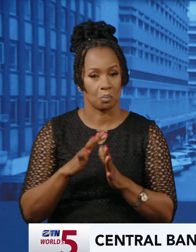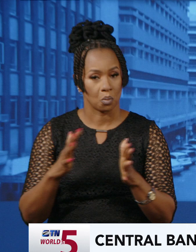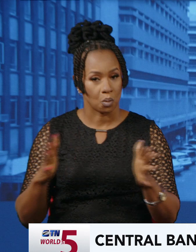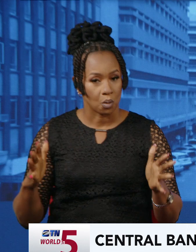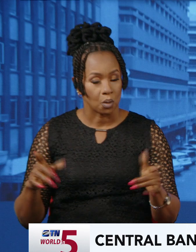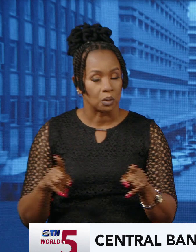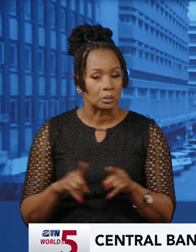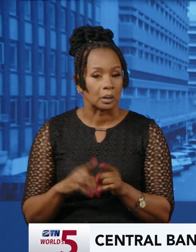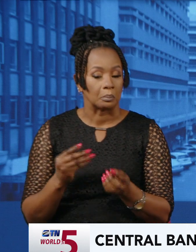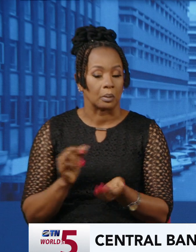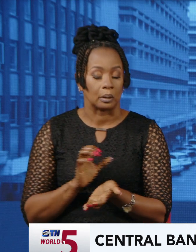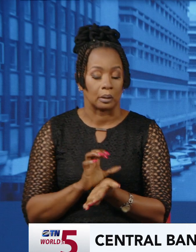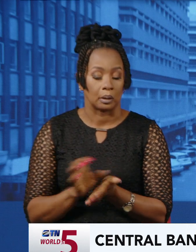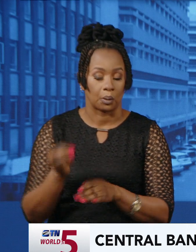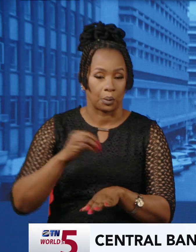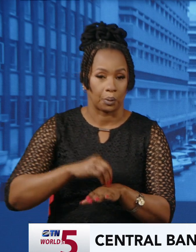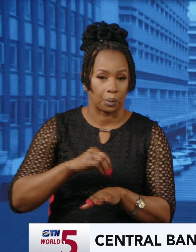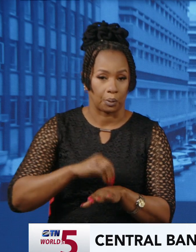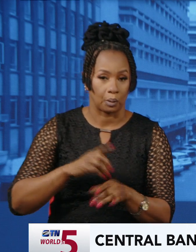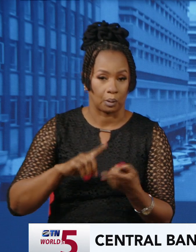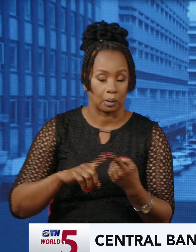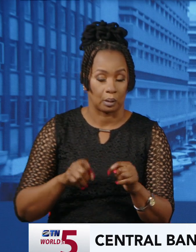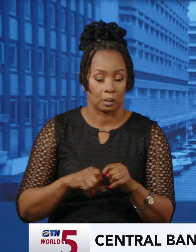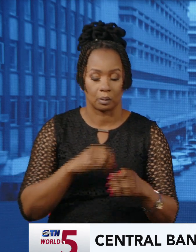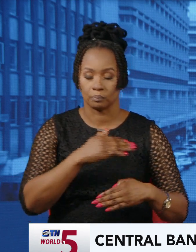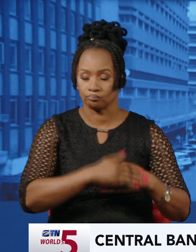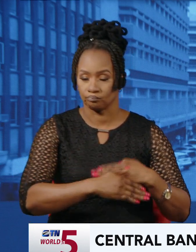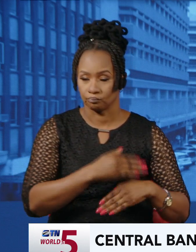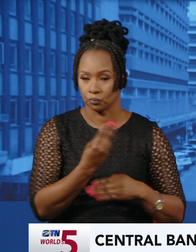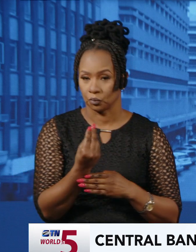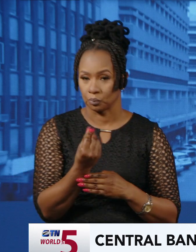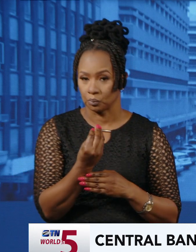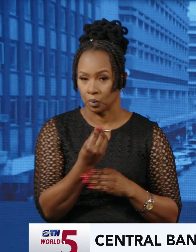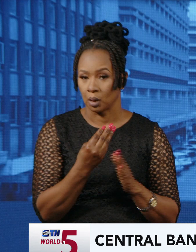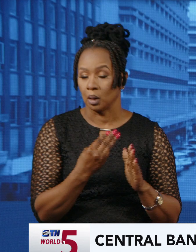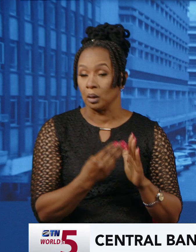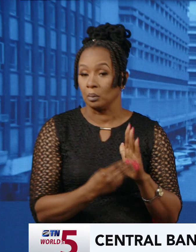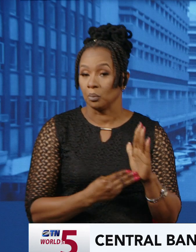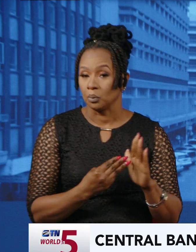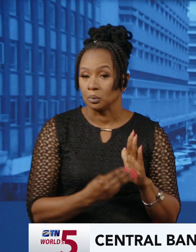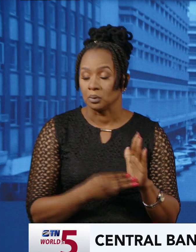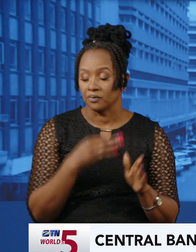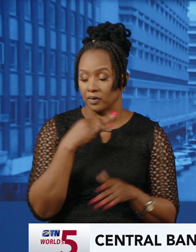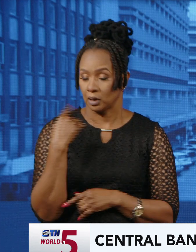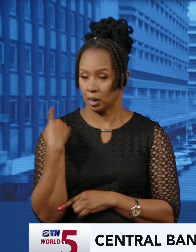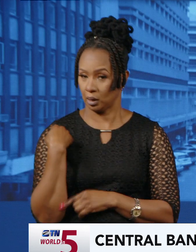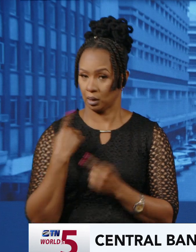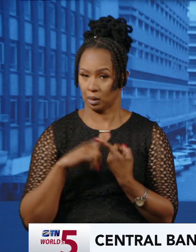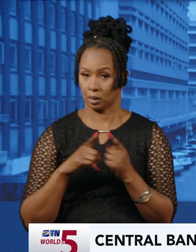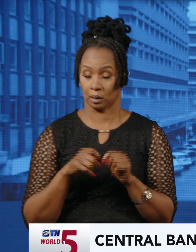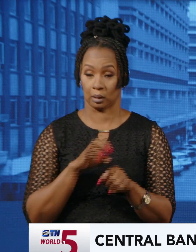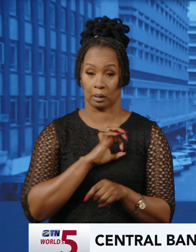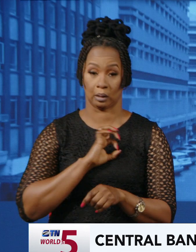injection of cash in line with demand. In a mid-term monetary policy statement released on Friday, RBZ Governor Dr.